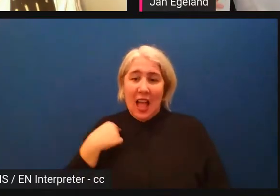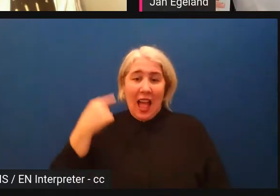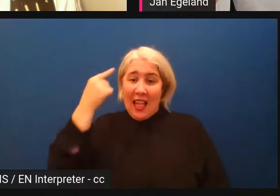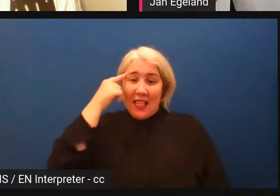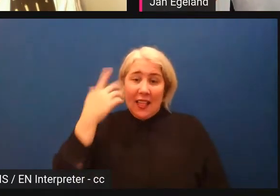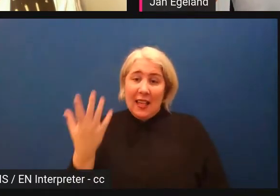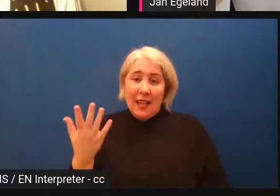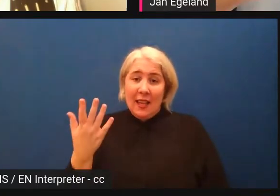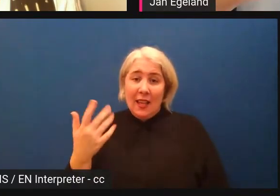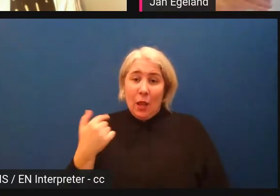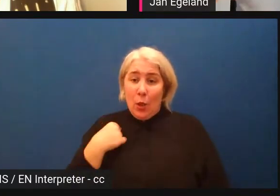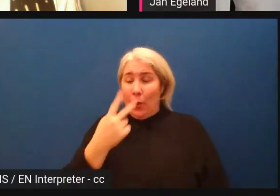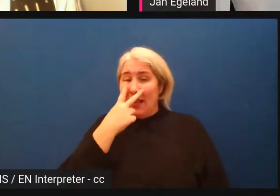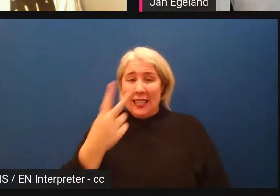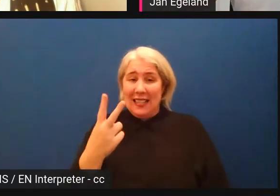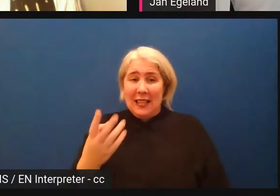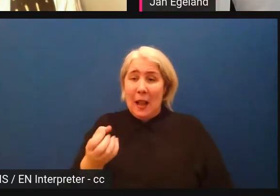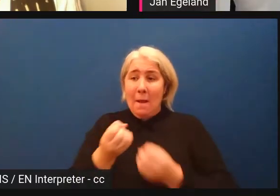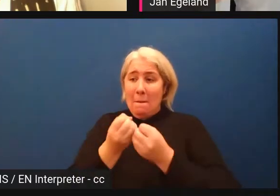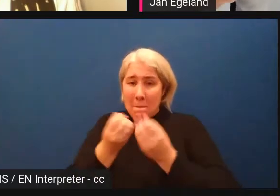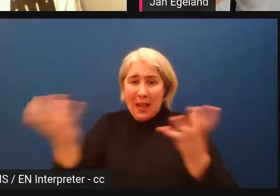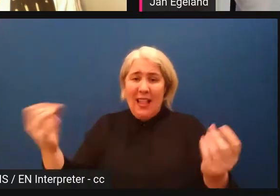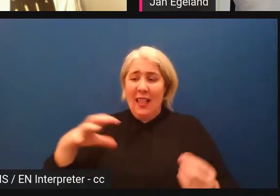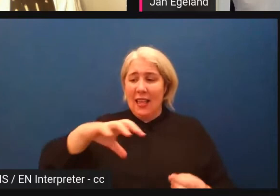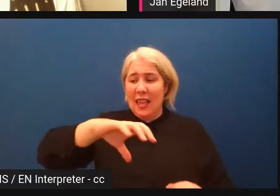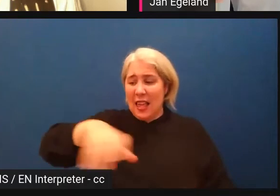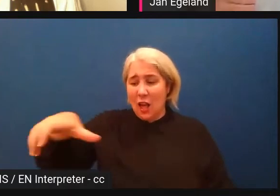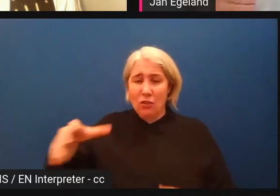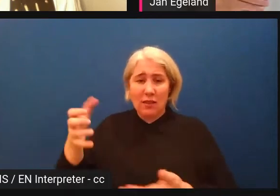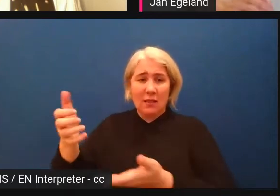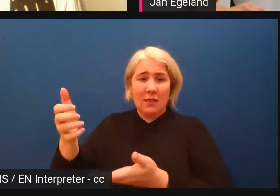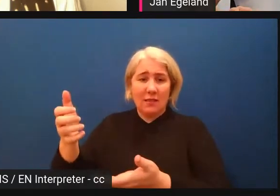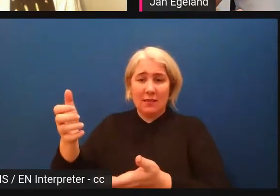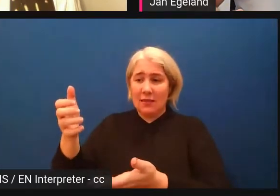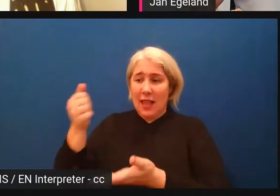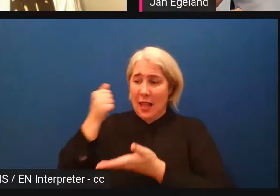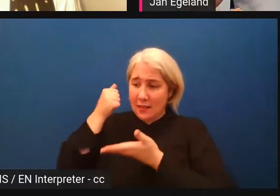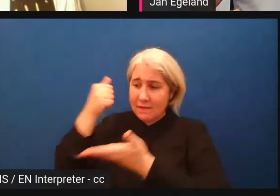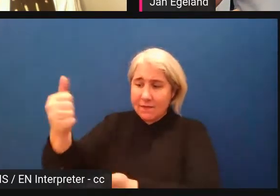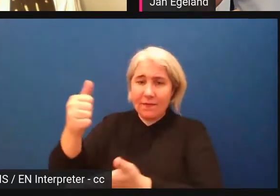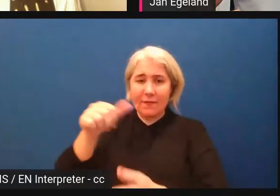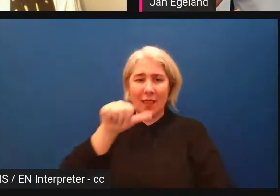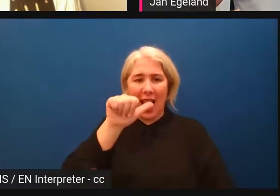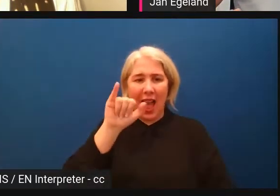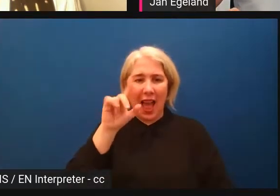largely failing. They are not getting aid. They are not getting protection. They're not getting presence there.